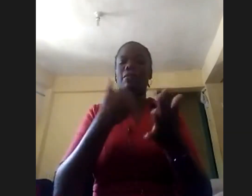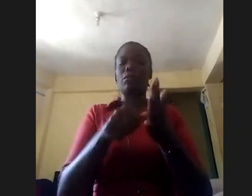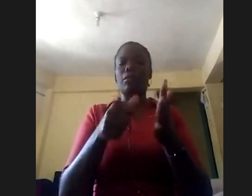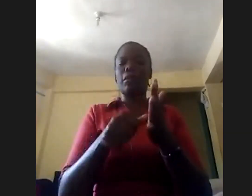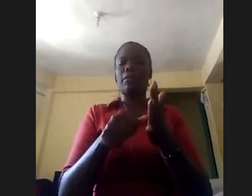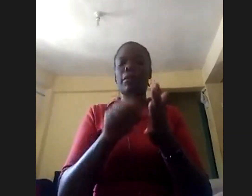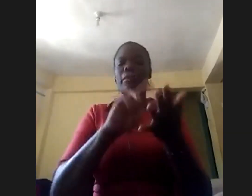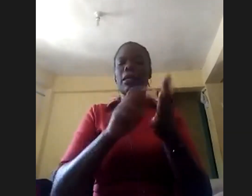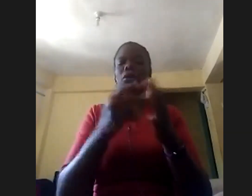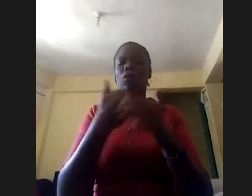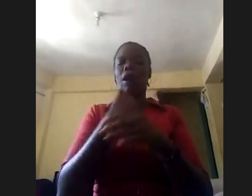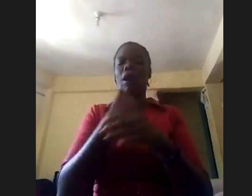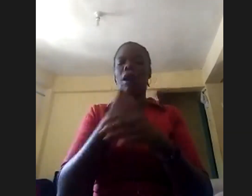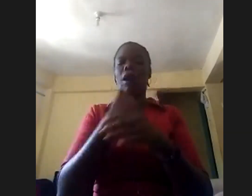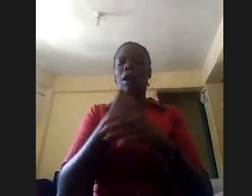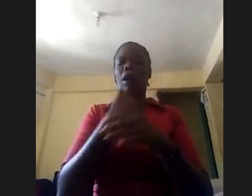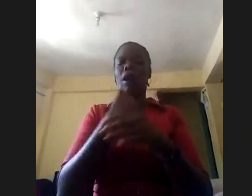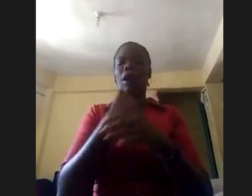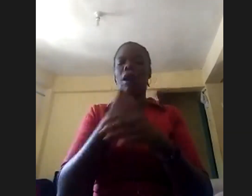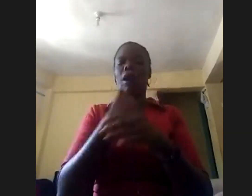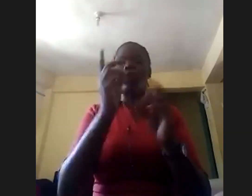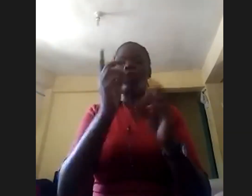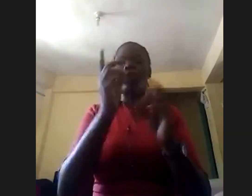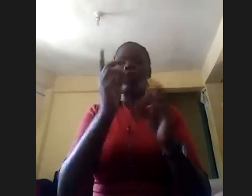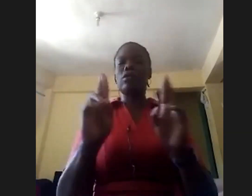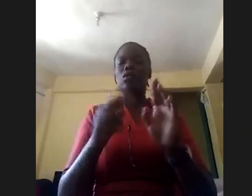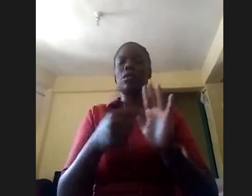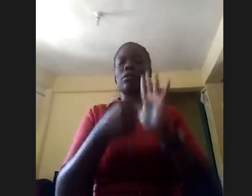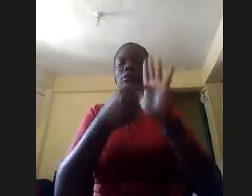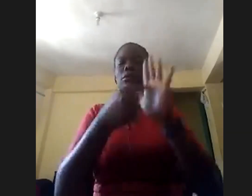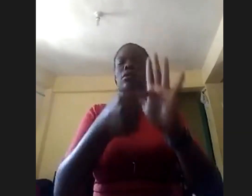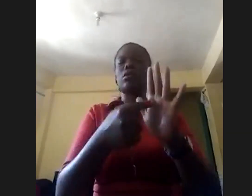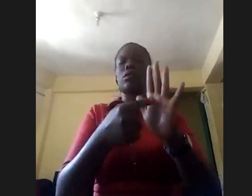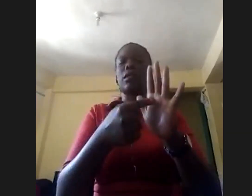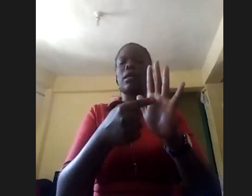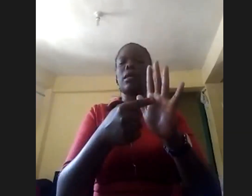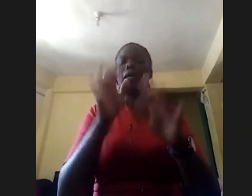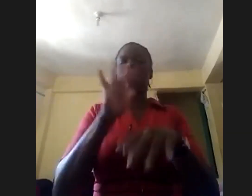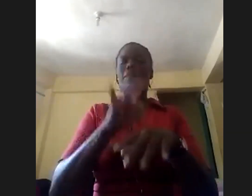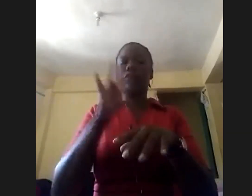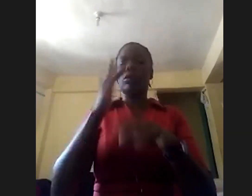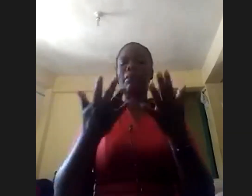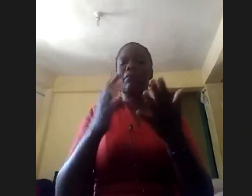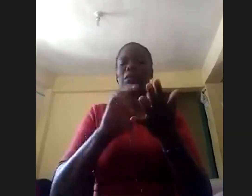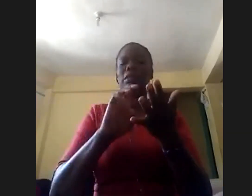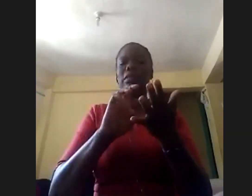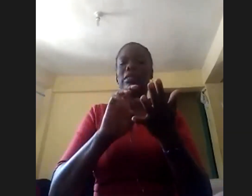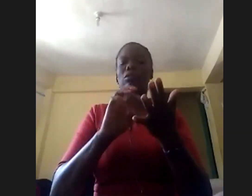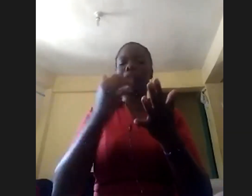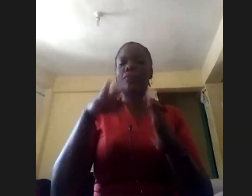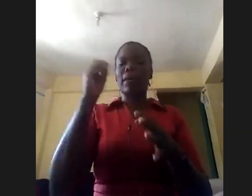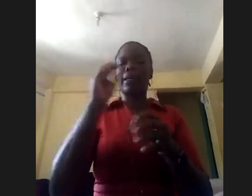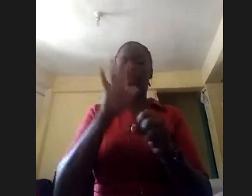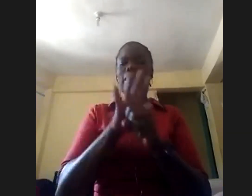have, you're not again predisposed to these infections. Like your system sort of heals, because smoke Mm, is like just burning